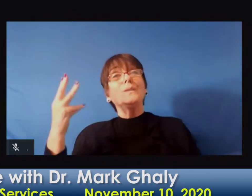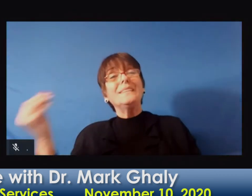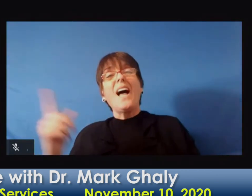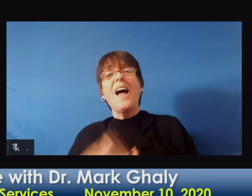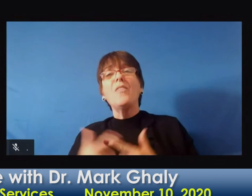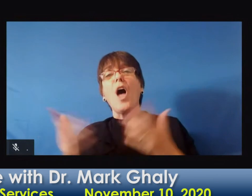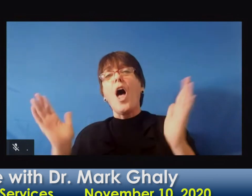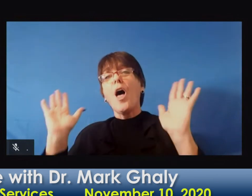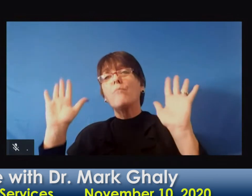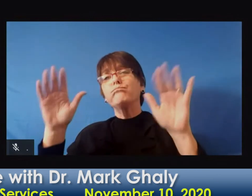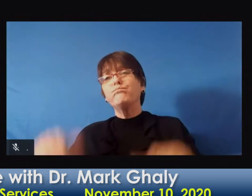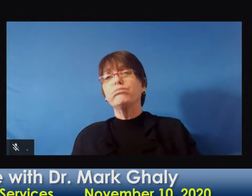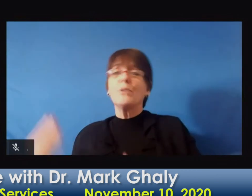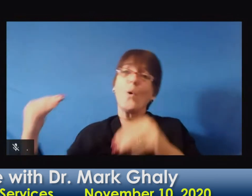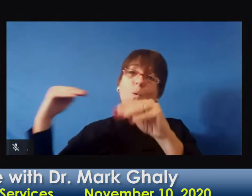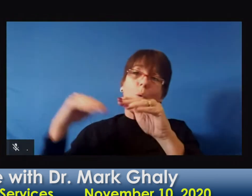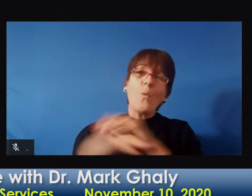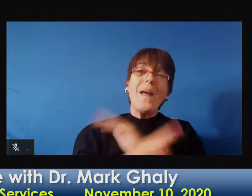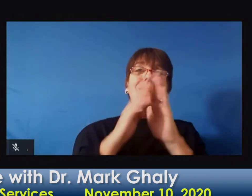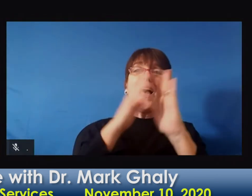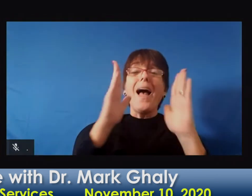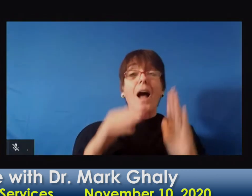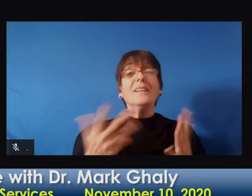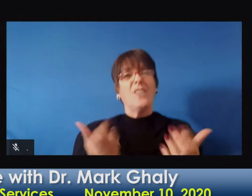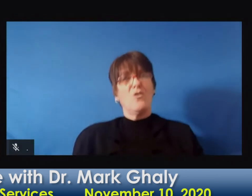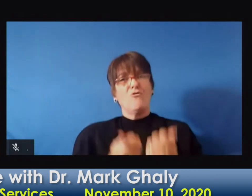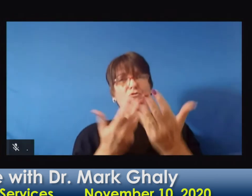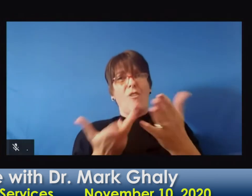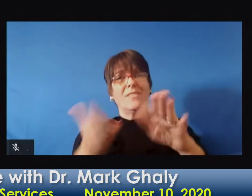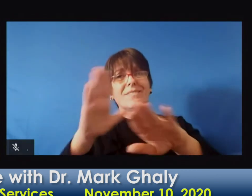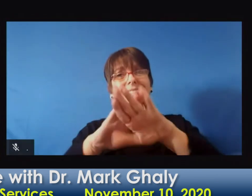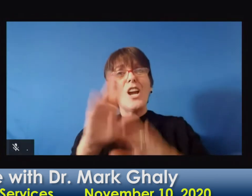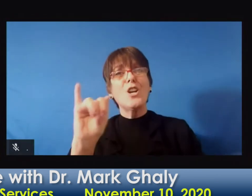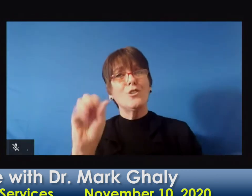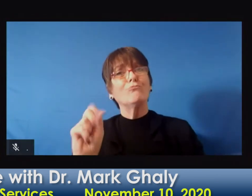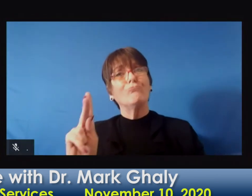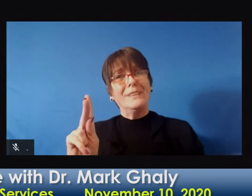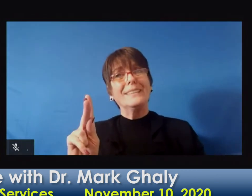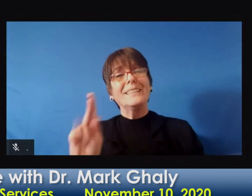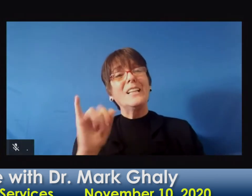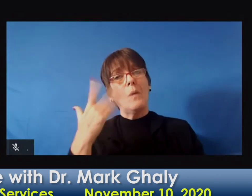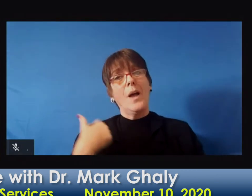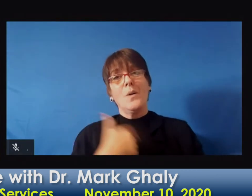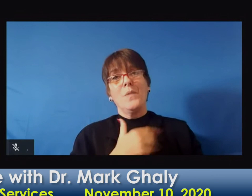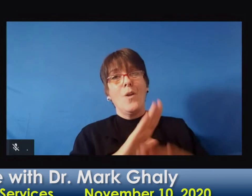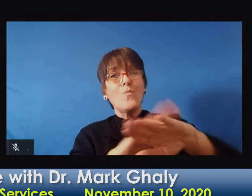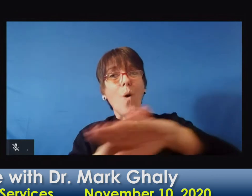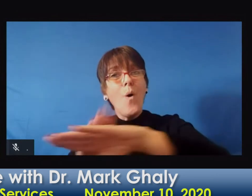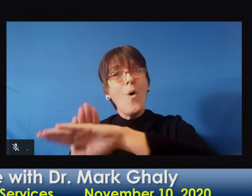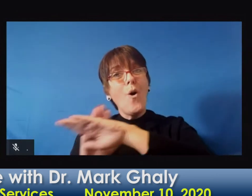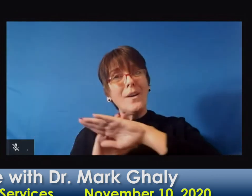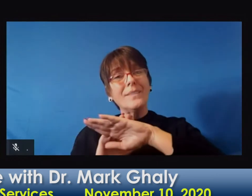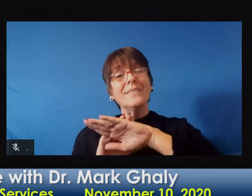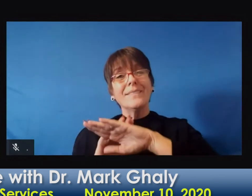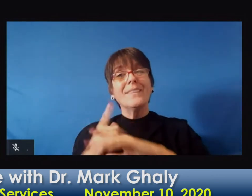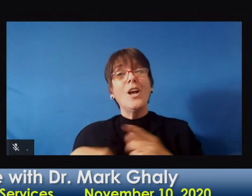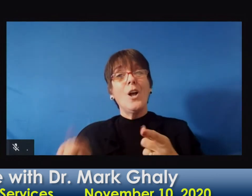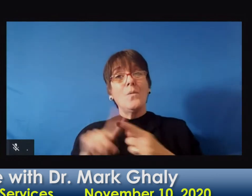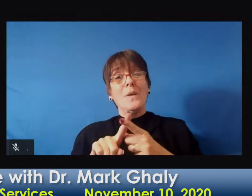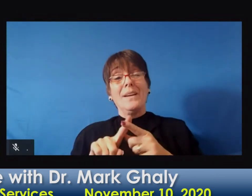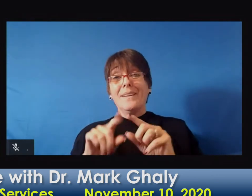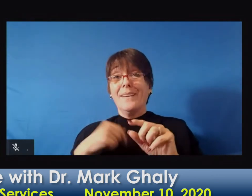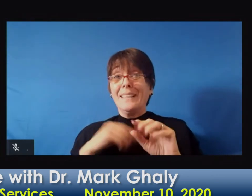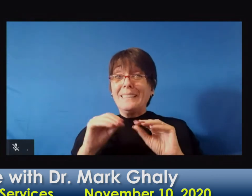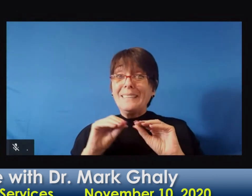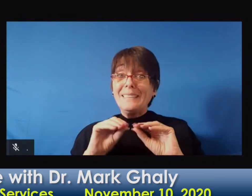of actions we know increase risk. So we shine a bright light on those activities, because when we put out the clear